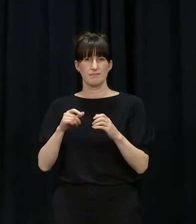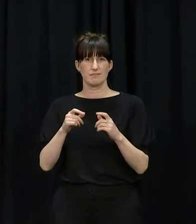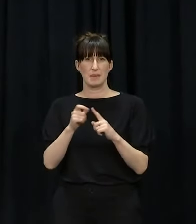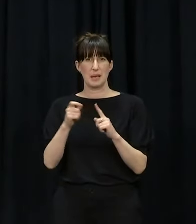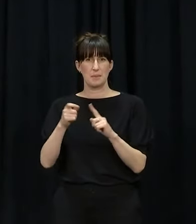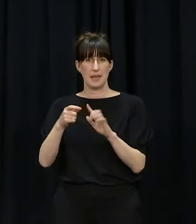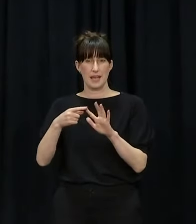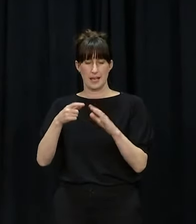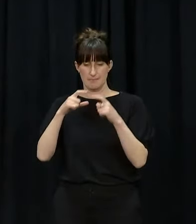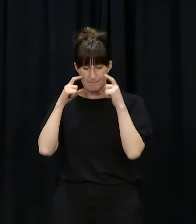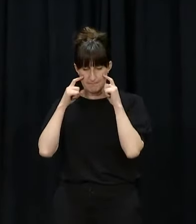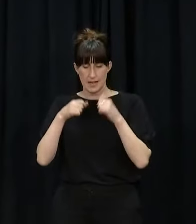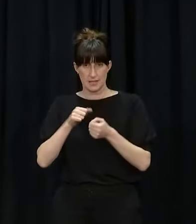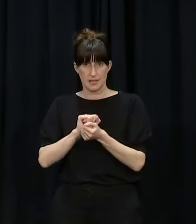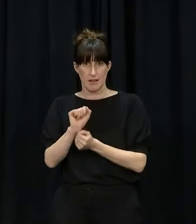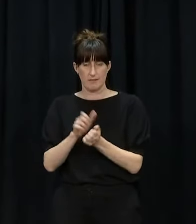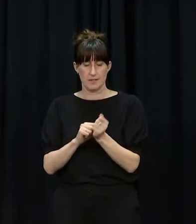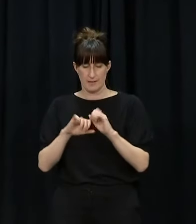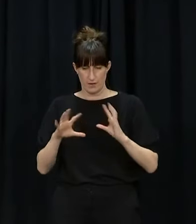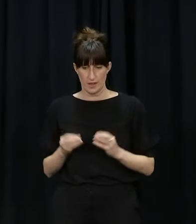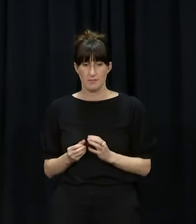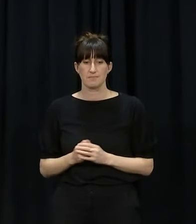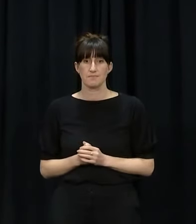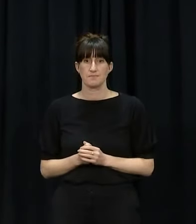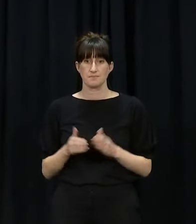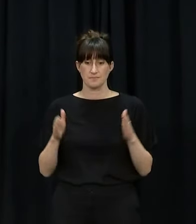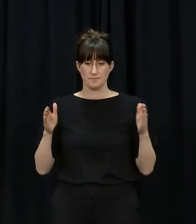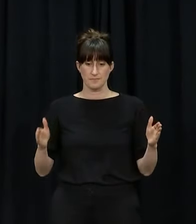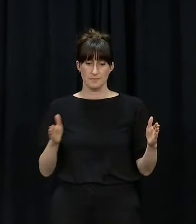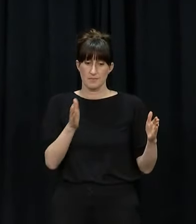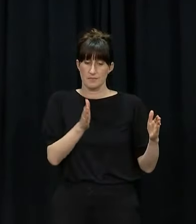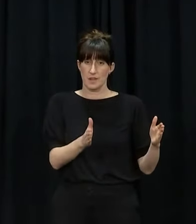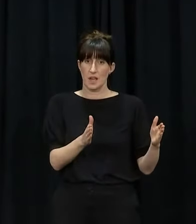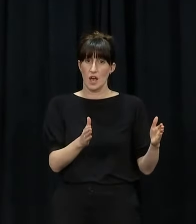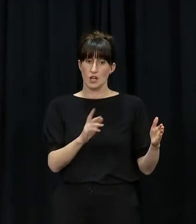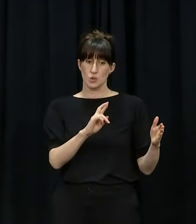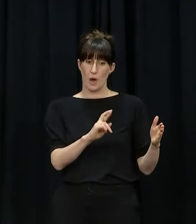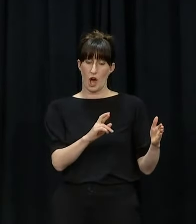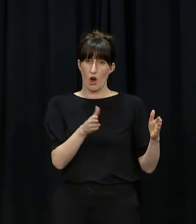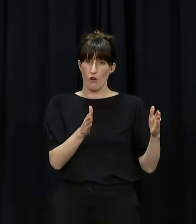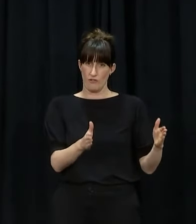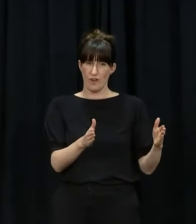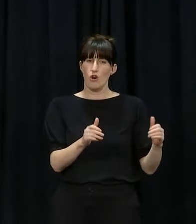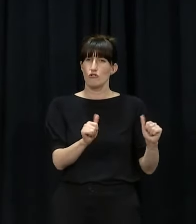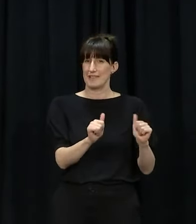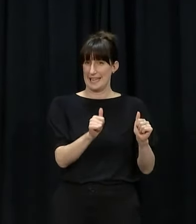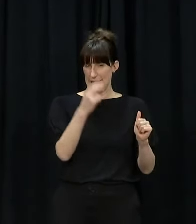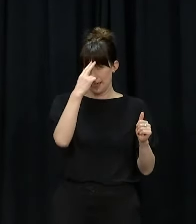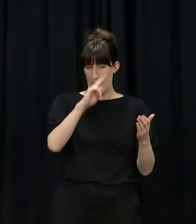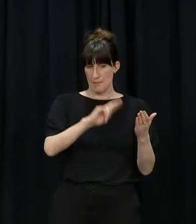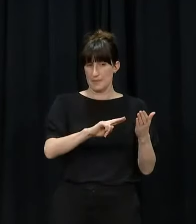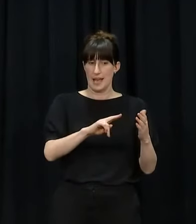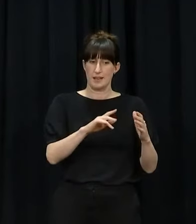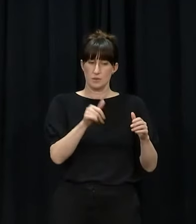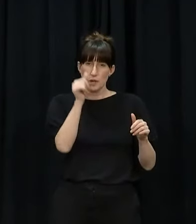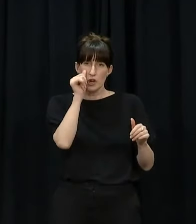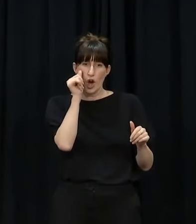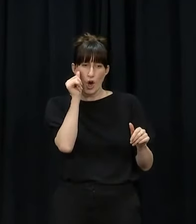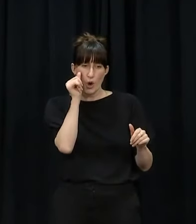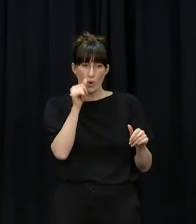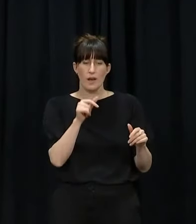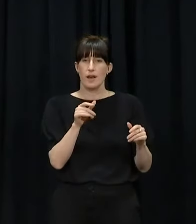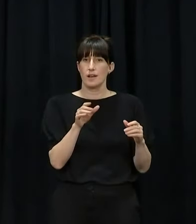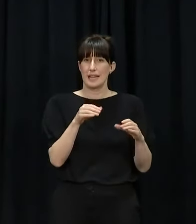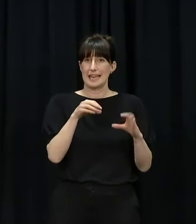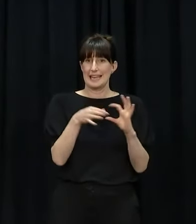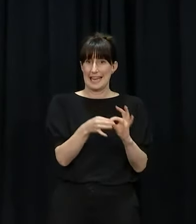21 cases have already been confirmed as being part of the same Auckland cluster, and a further 8 are currently being investigated and